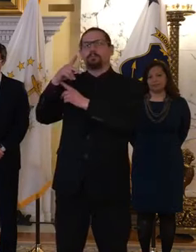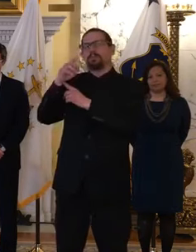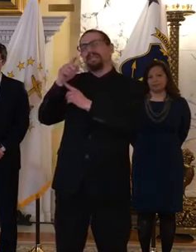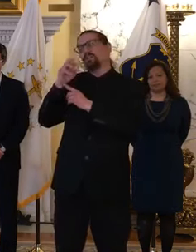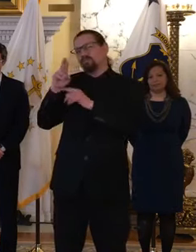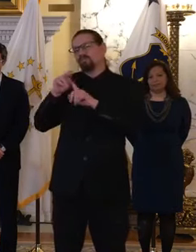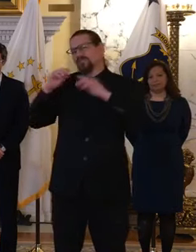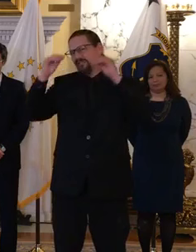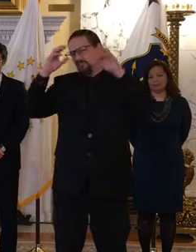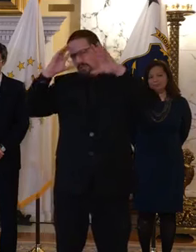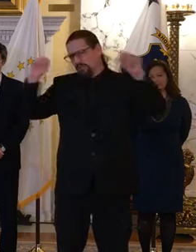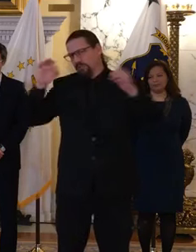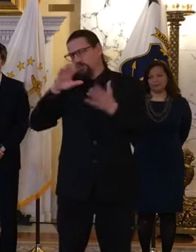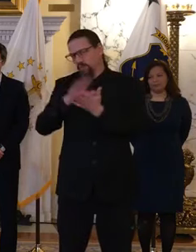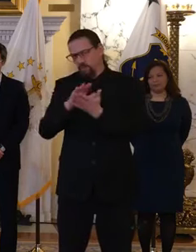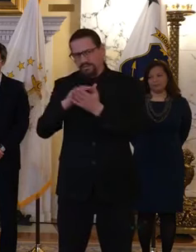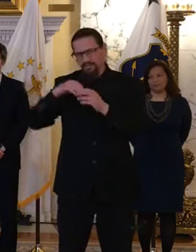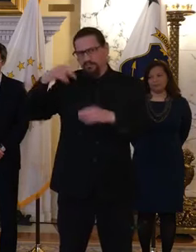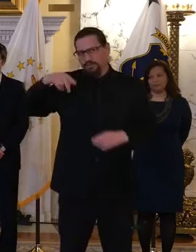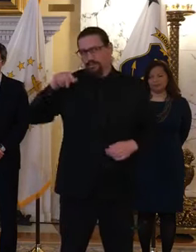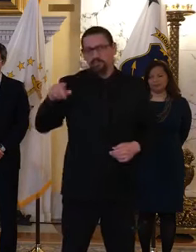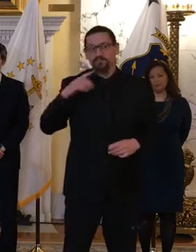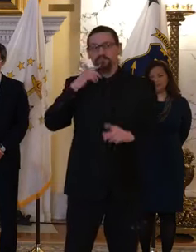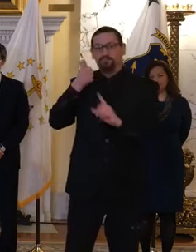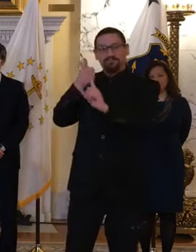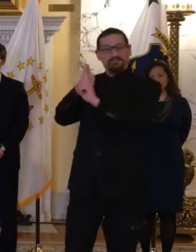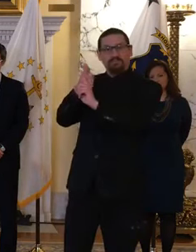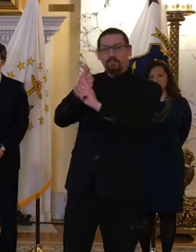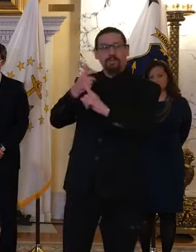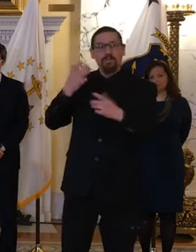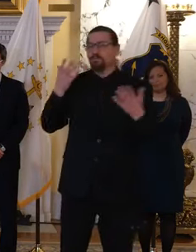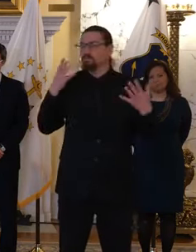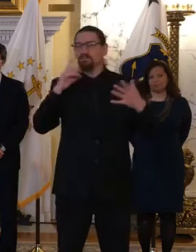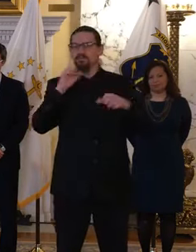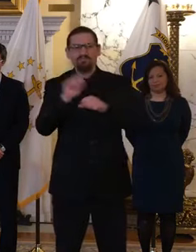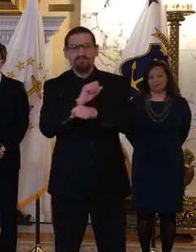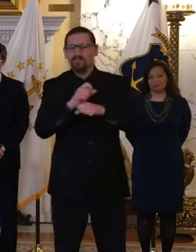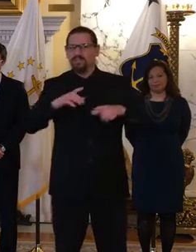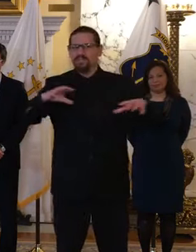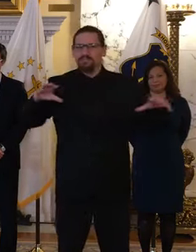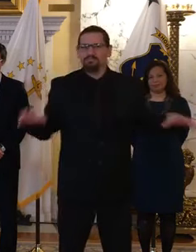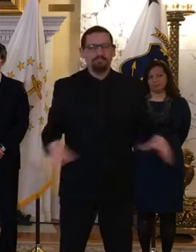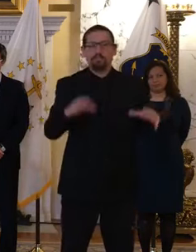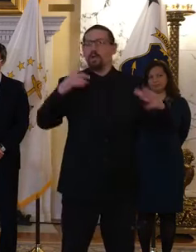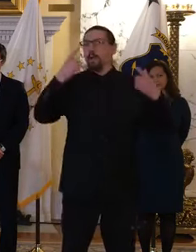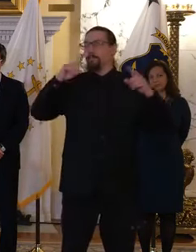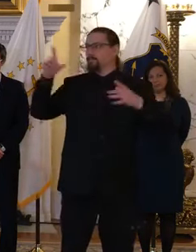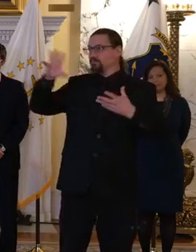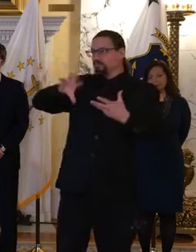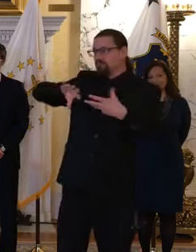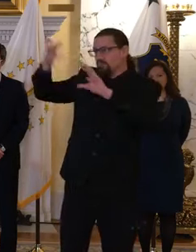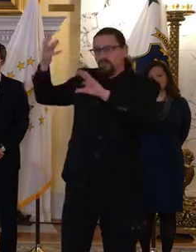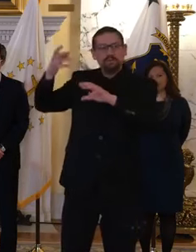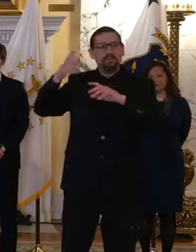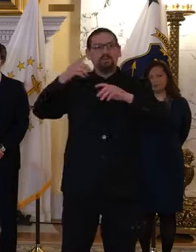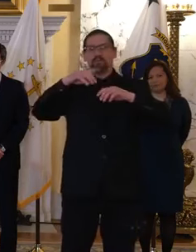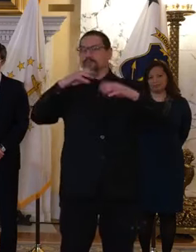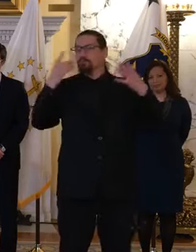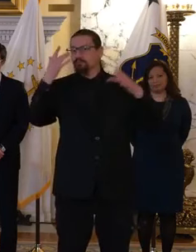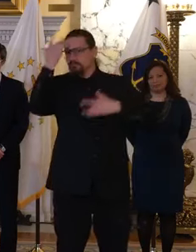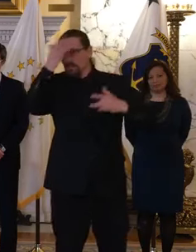be dealing with a turnaround and COVID in the first few weeks of setting foot in Providence. I want to say he's doing